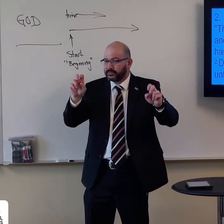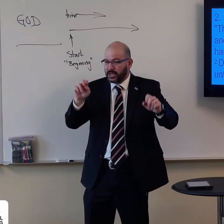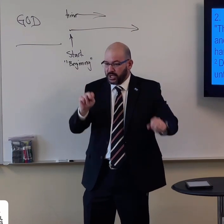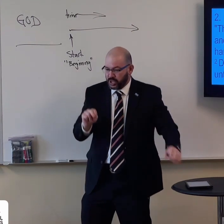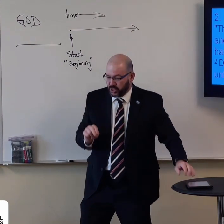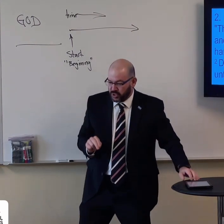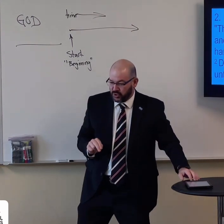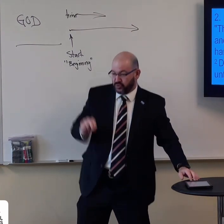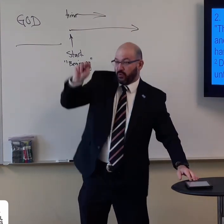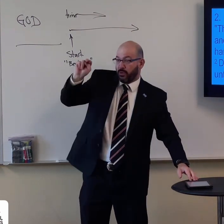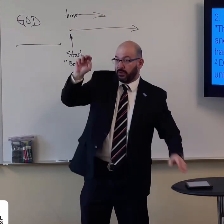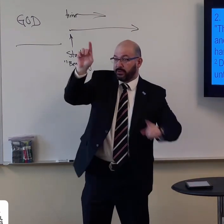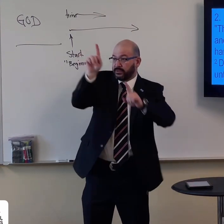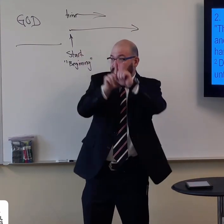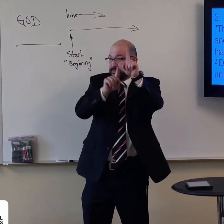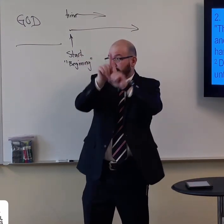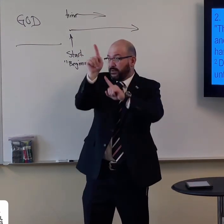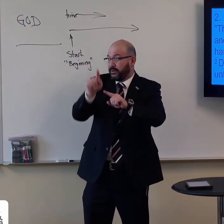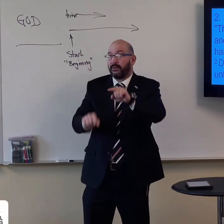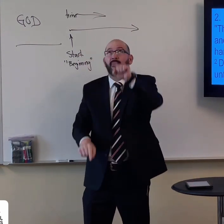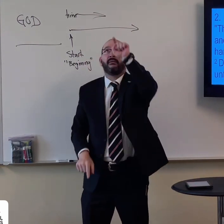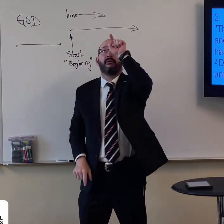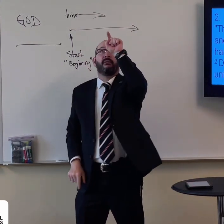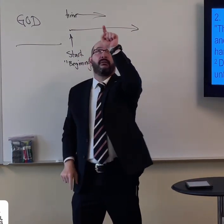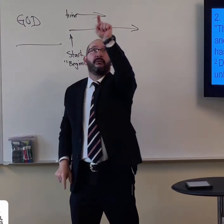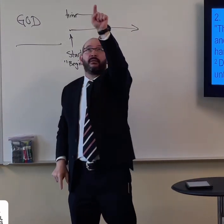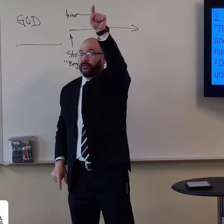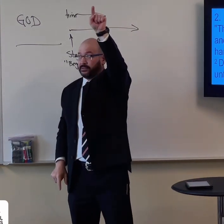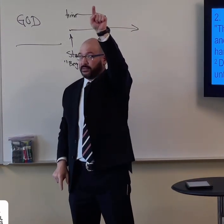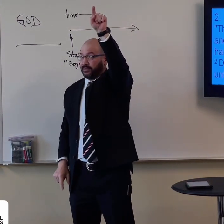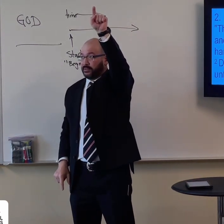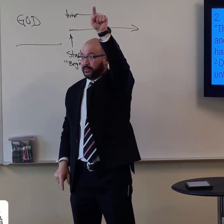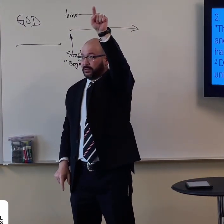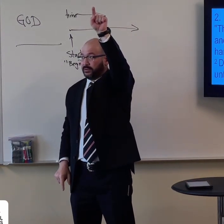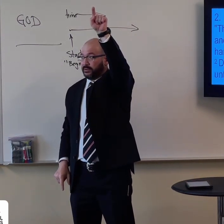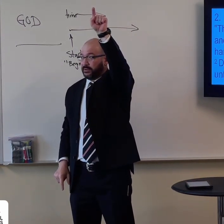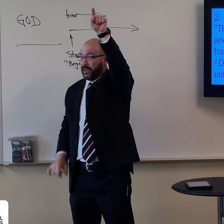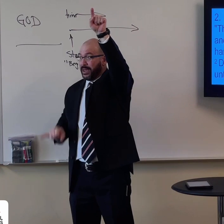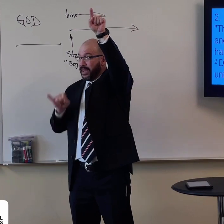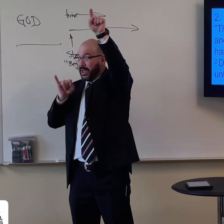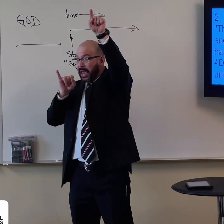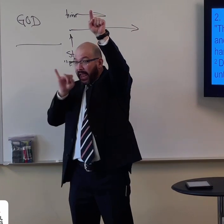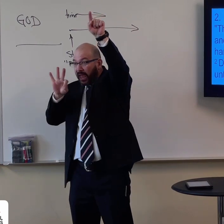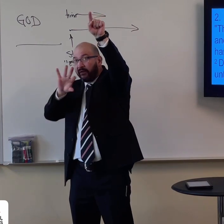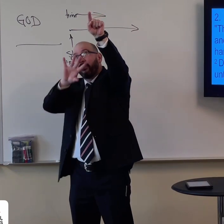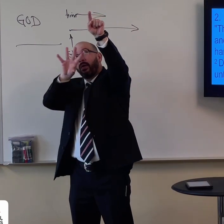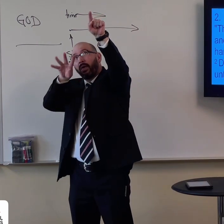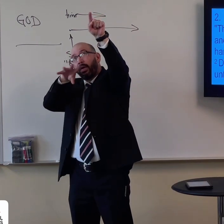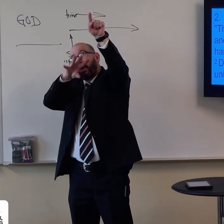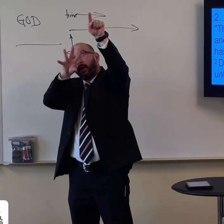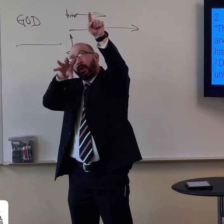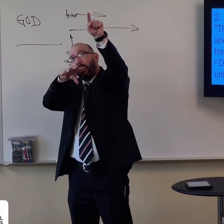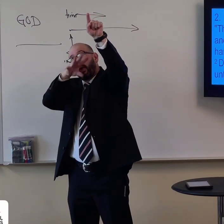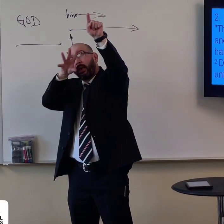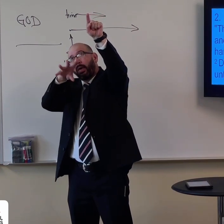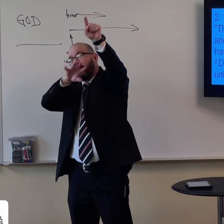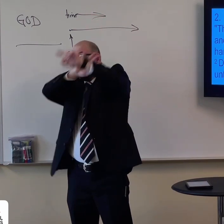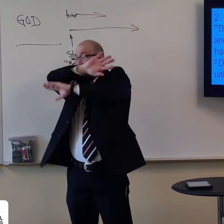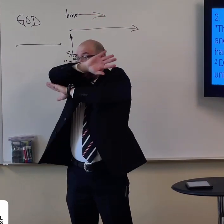the North Star, you know, in the sky, if you, you can